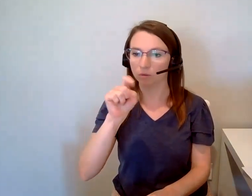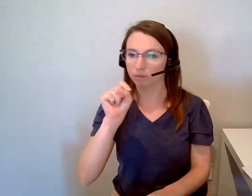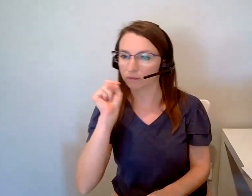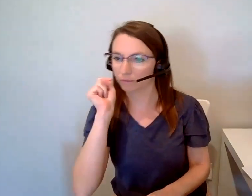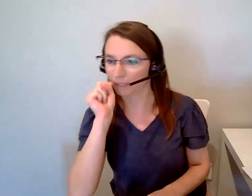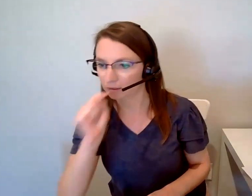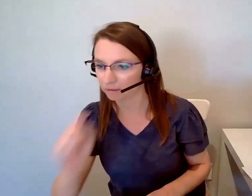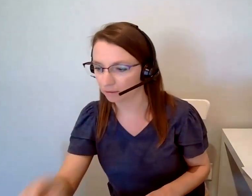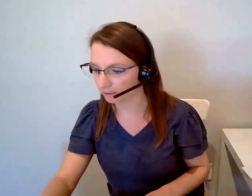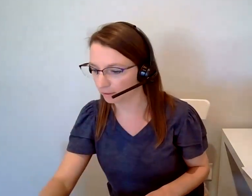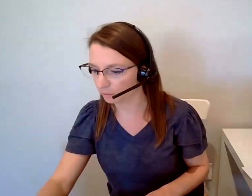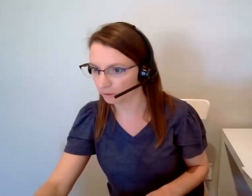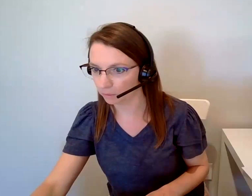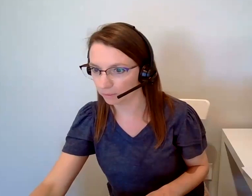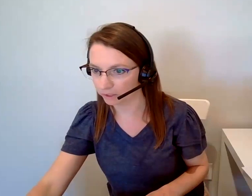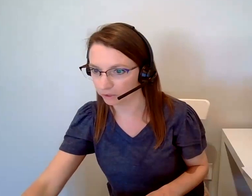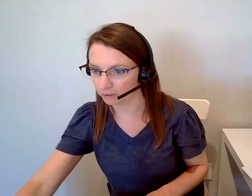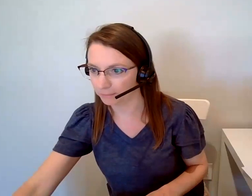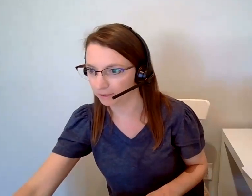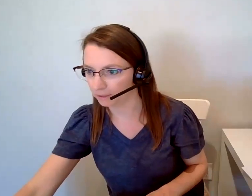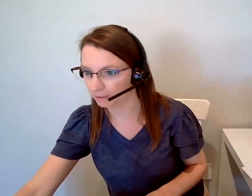Host. Okay. There was a question. Let me see.